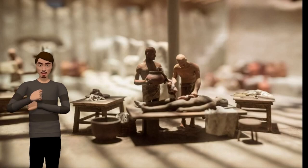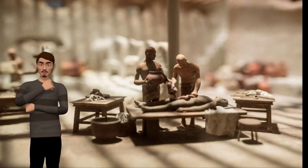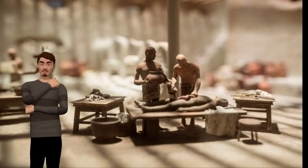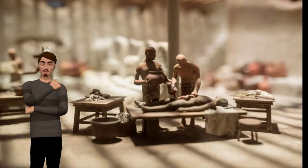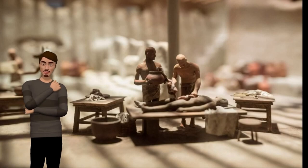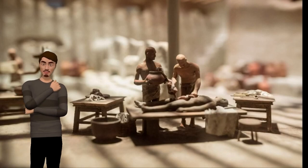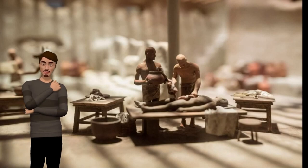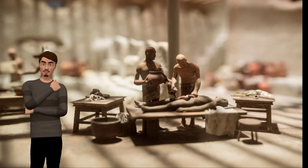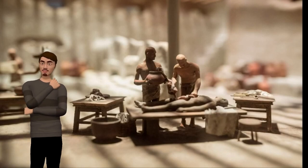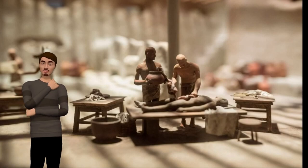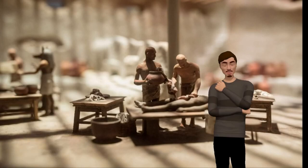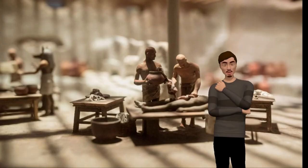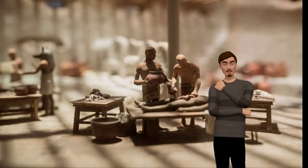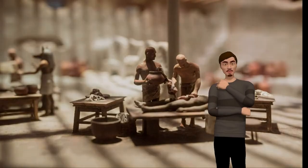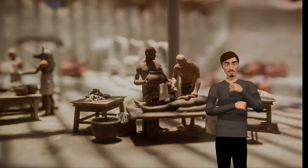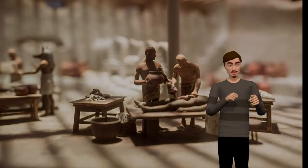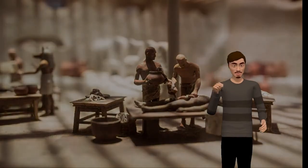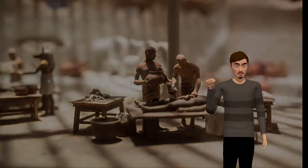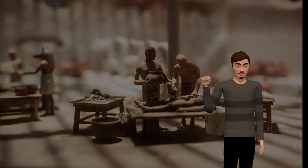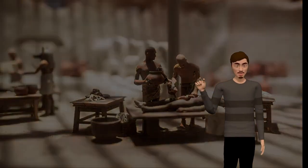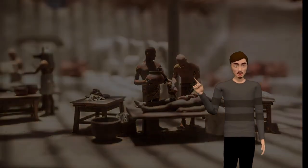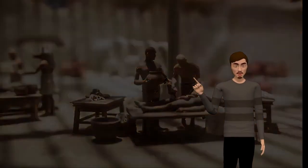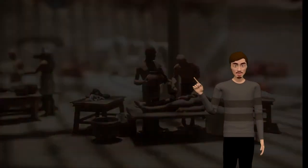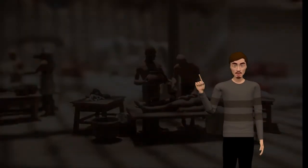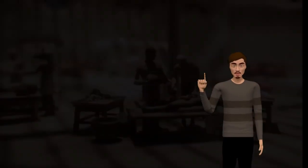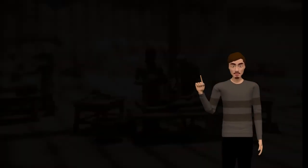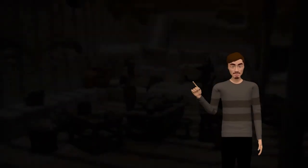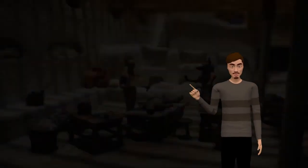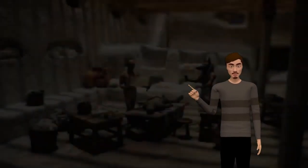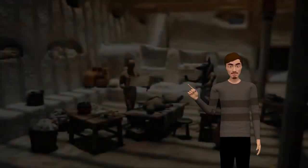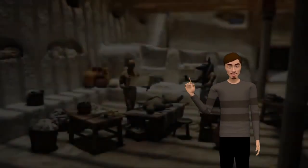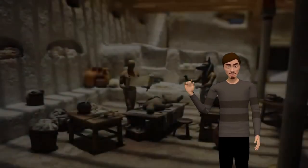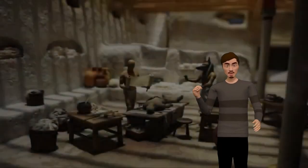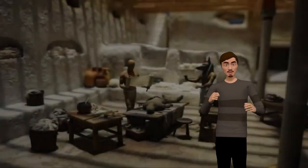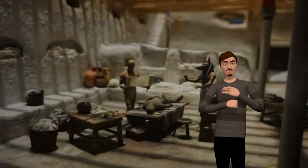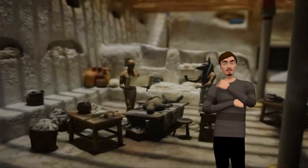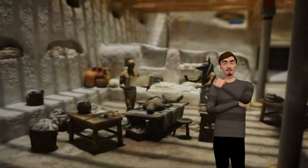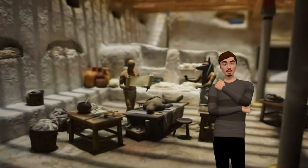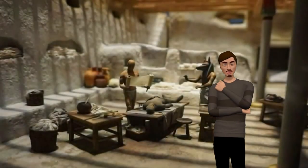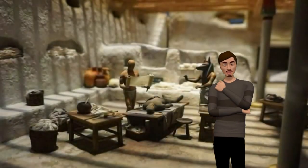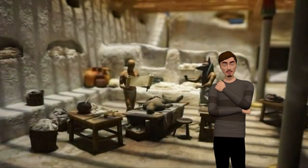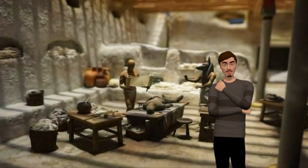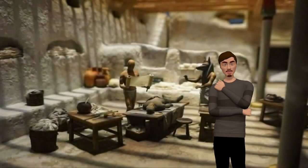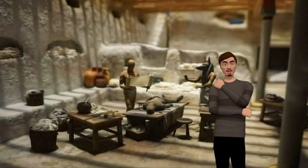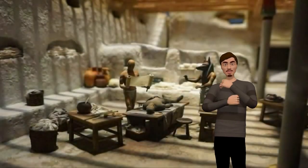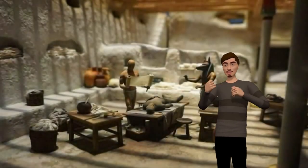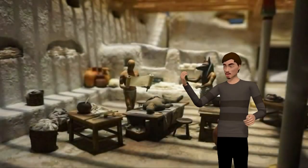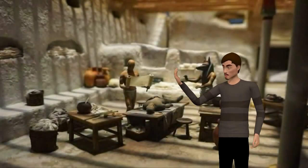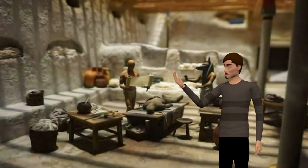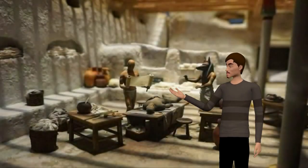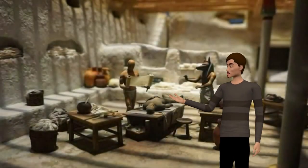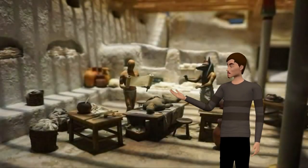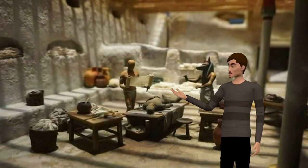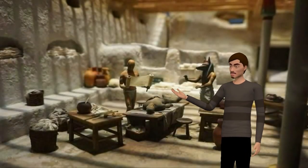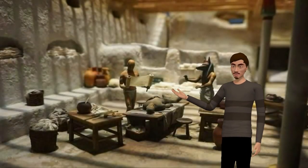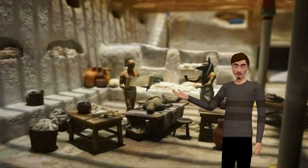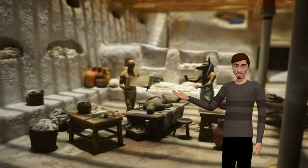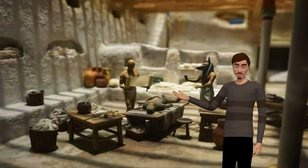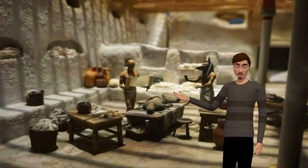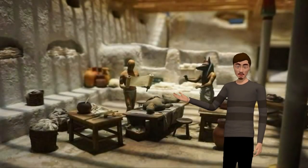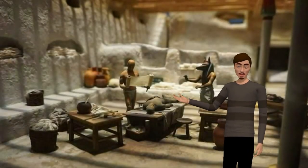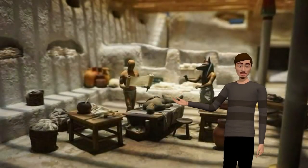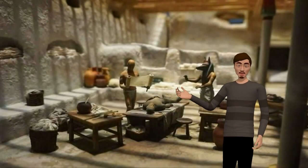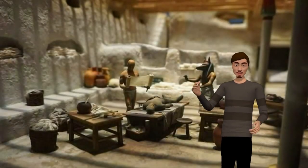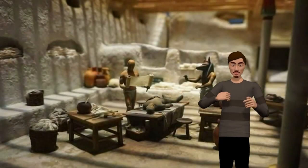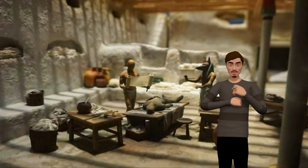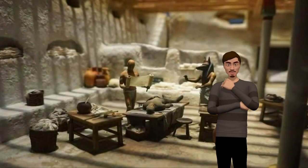dry climate. At the time of death, the deceased was taken to these laboratories and, first of all, the internal